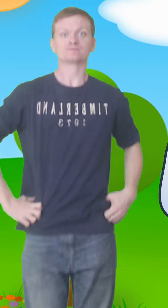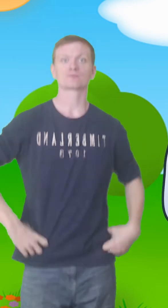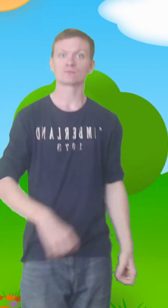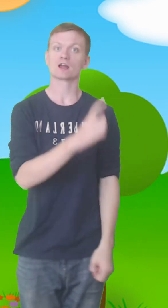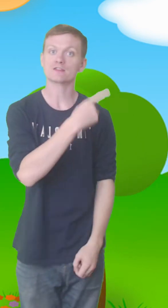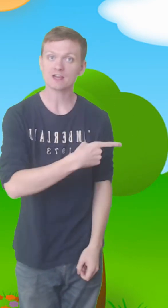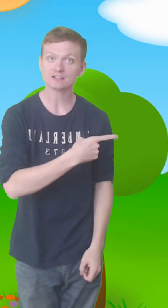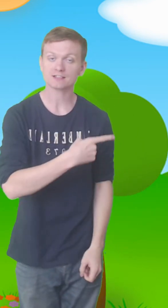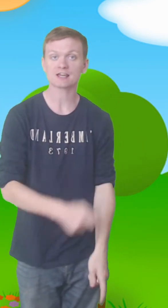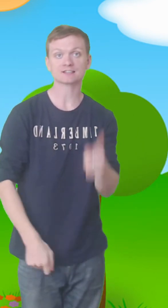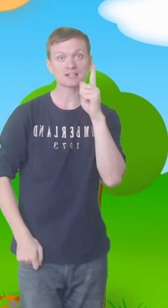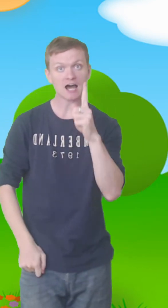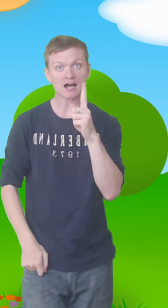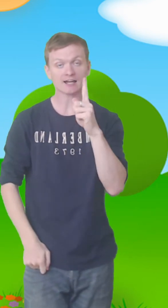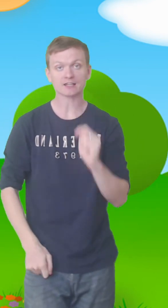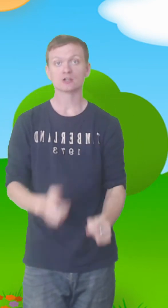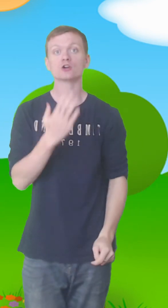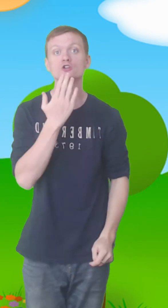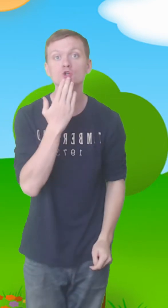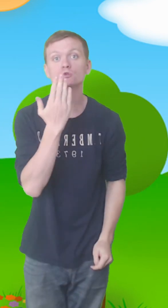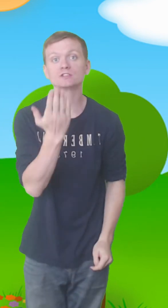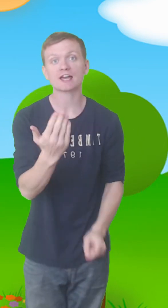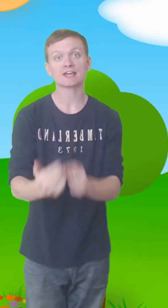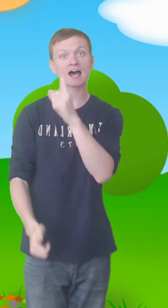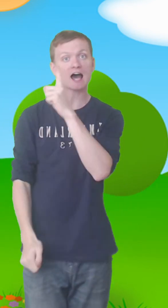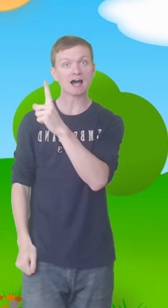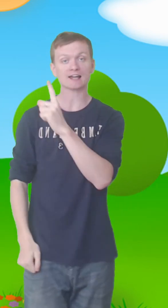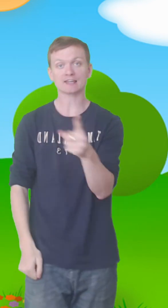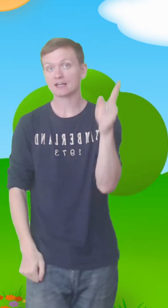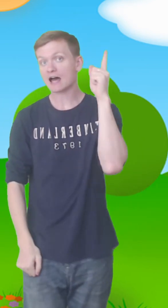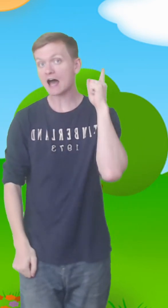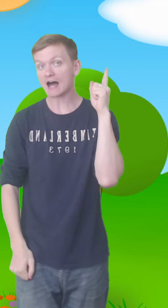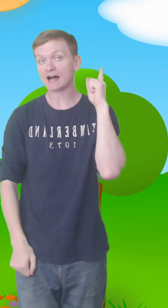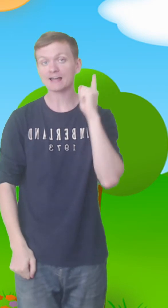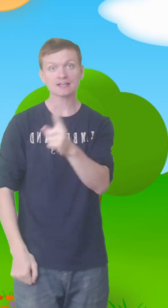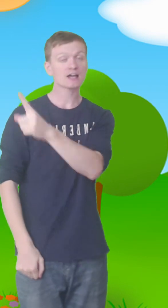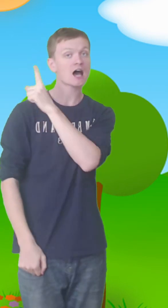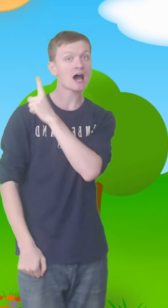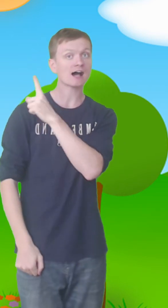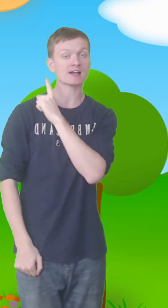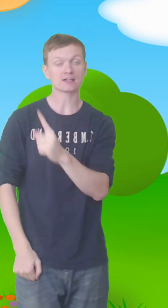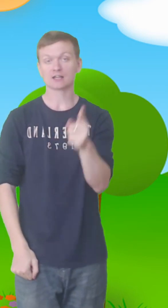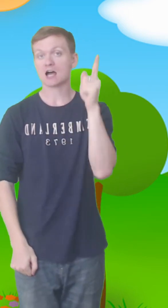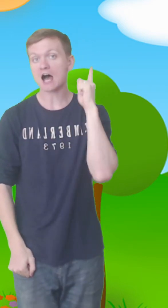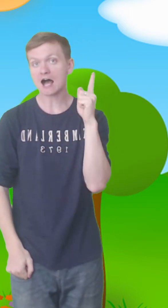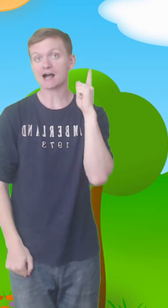This is an I, you say I, I, I, I,